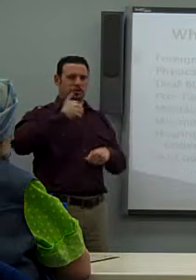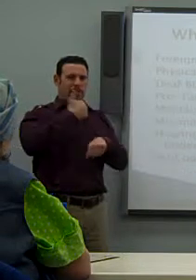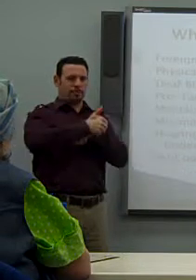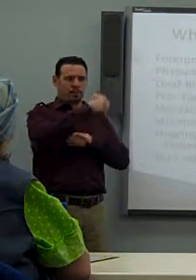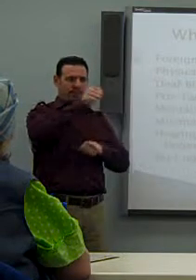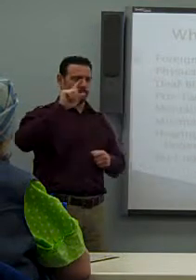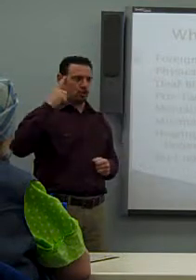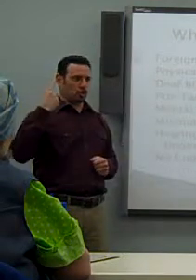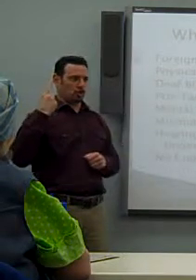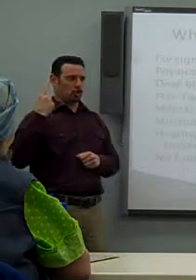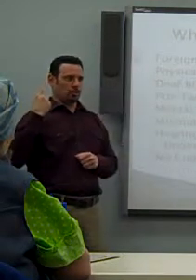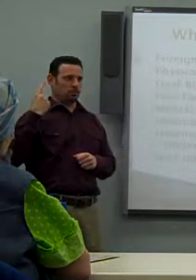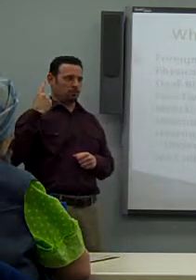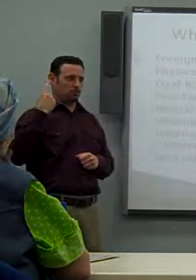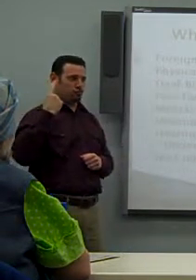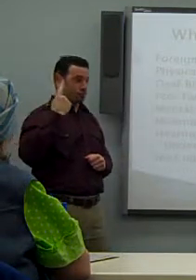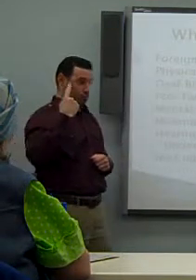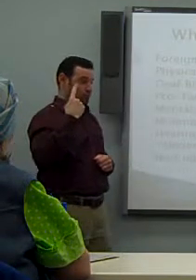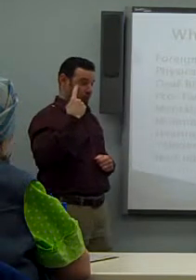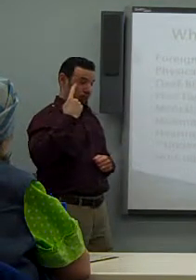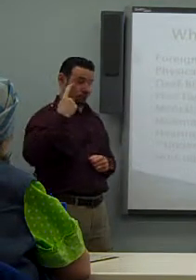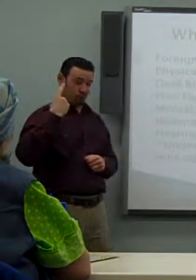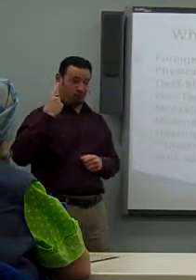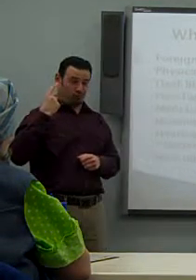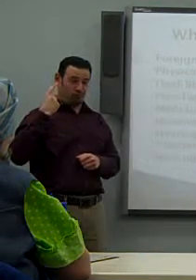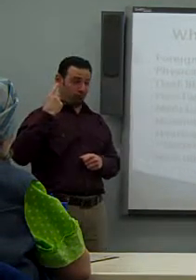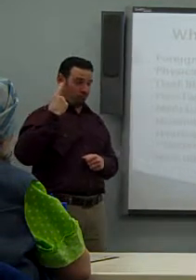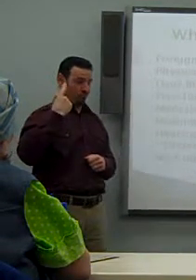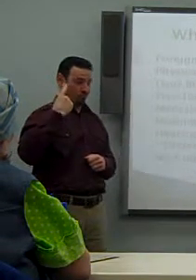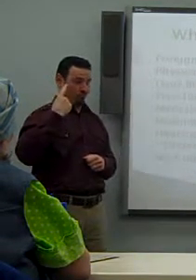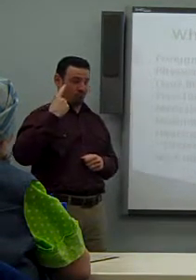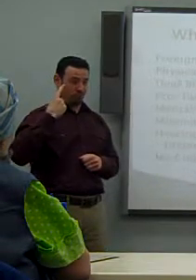And never blame the deaf person. You need to blame yourself first.